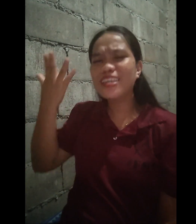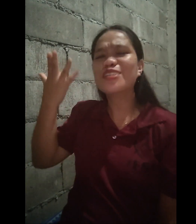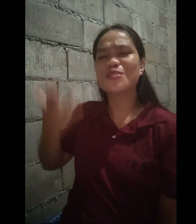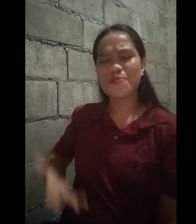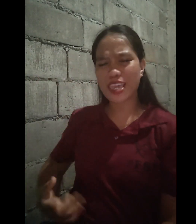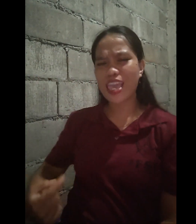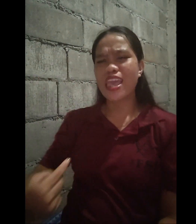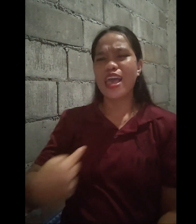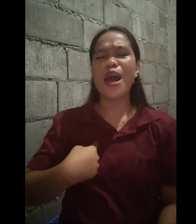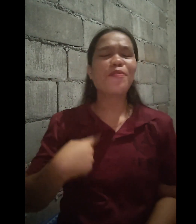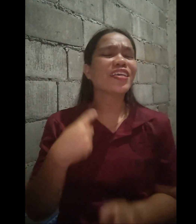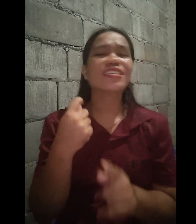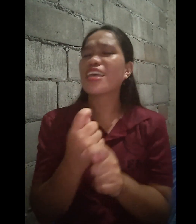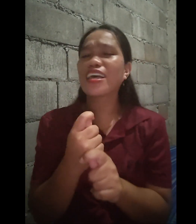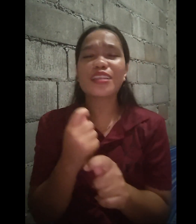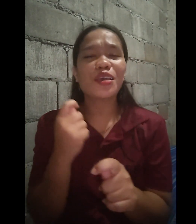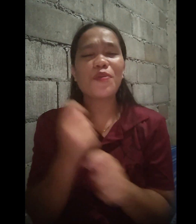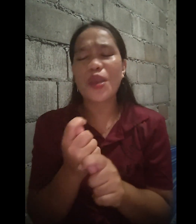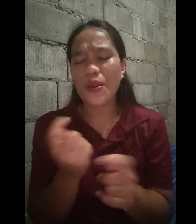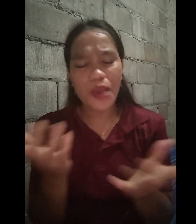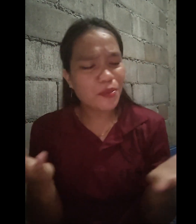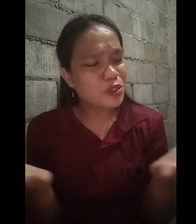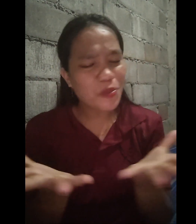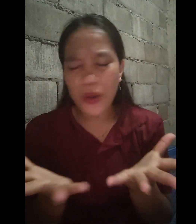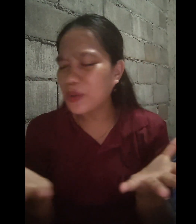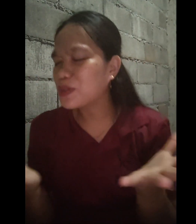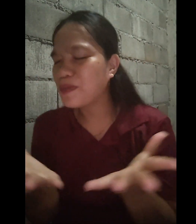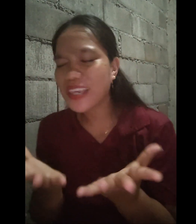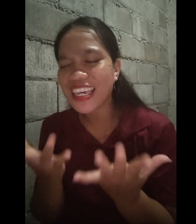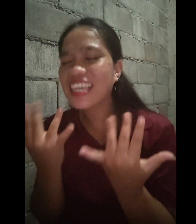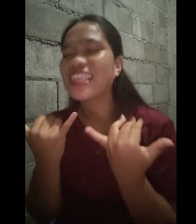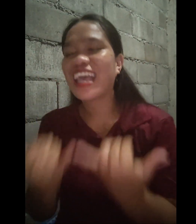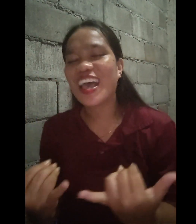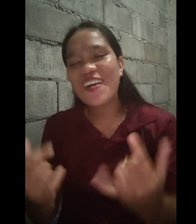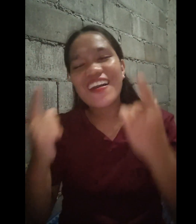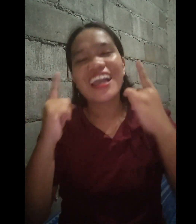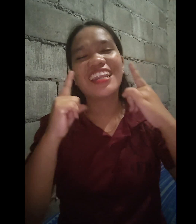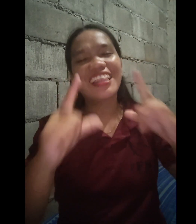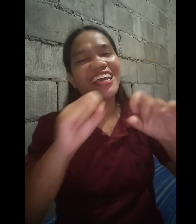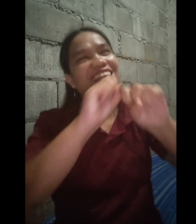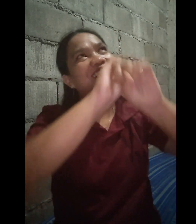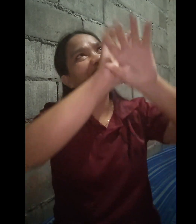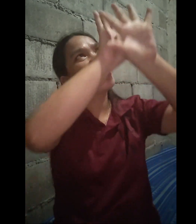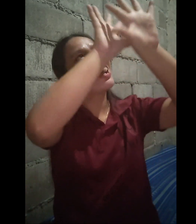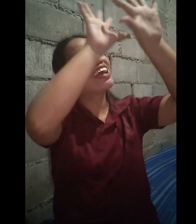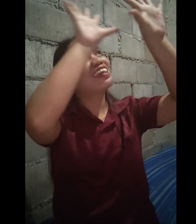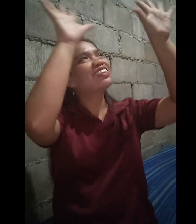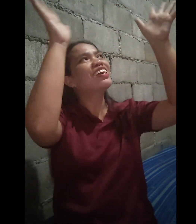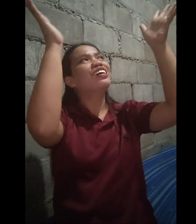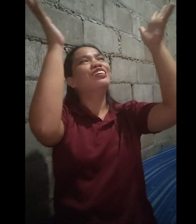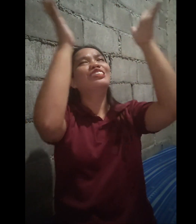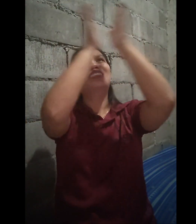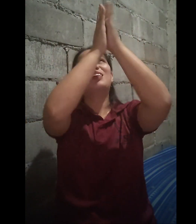This is real, this is me. I'm exactly where I'm supposed to be now. Gonna let the